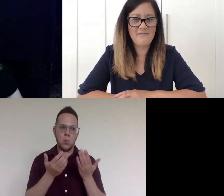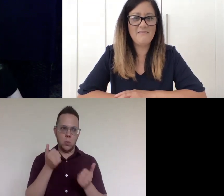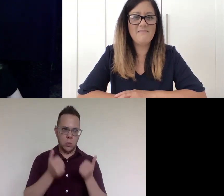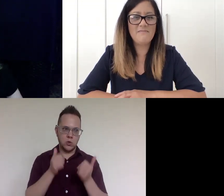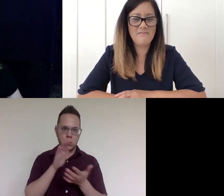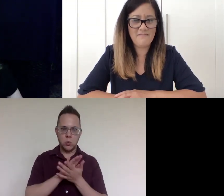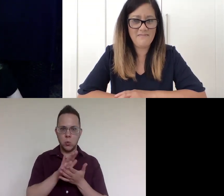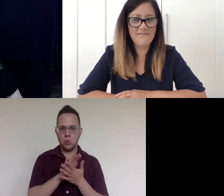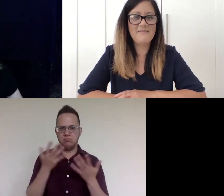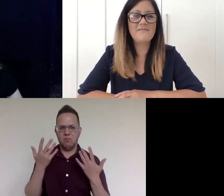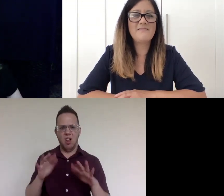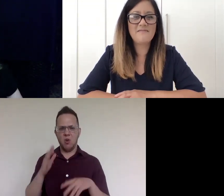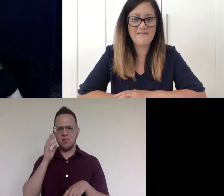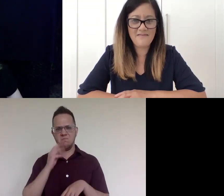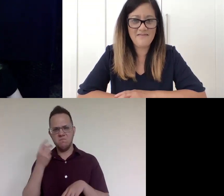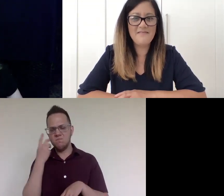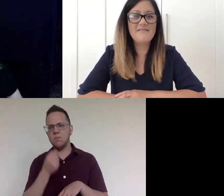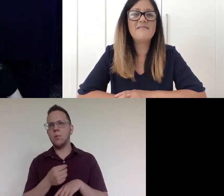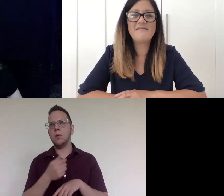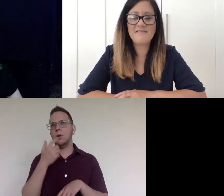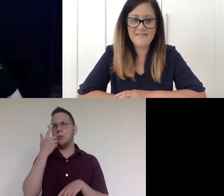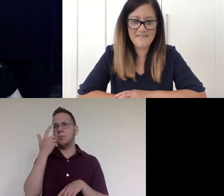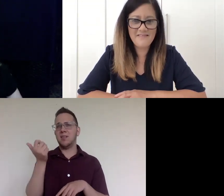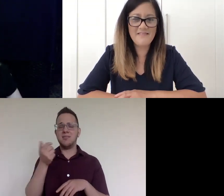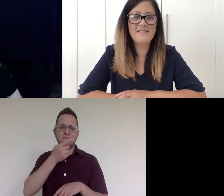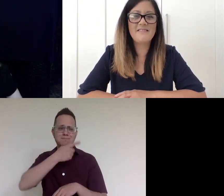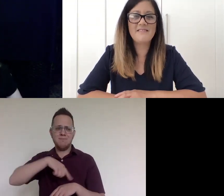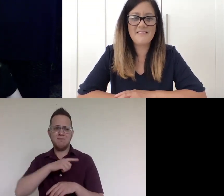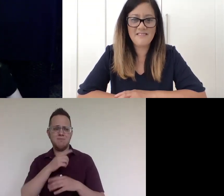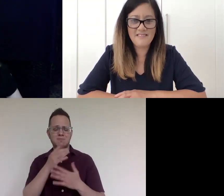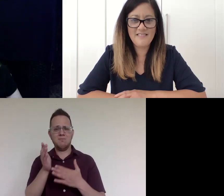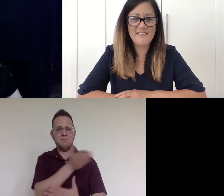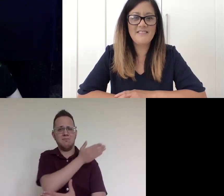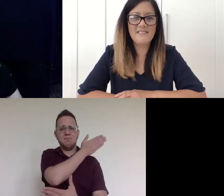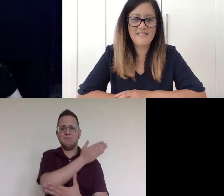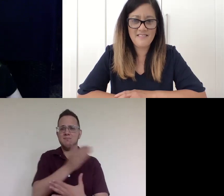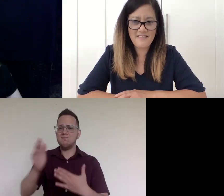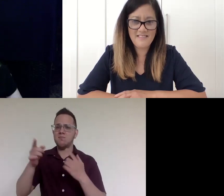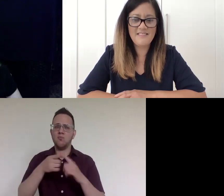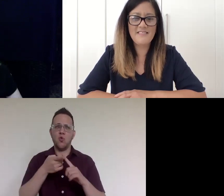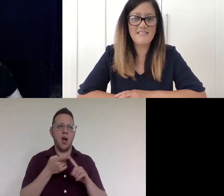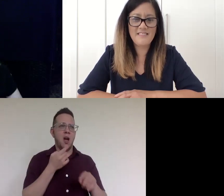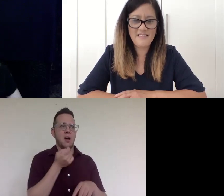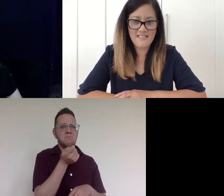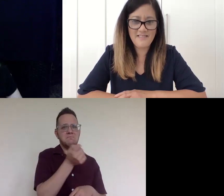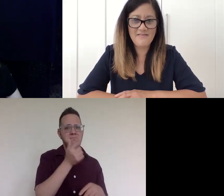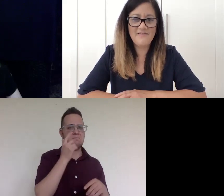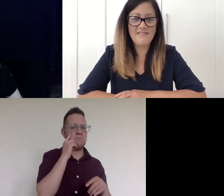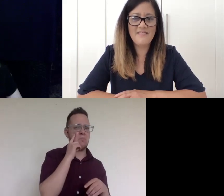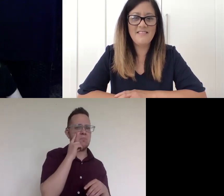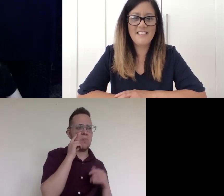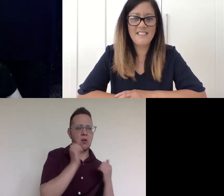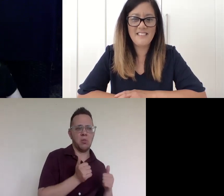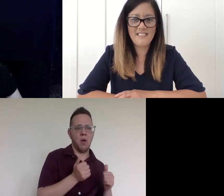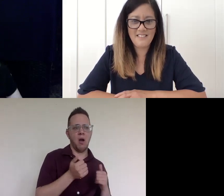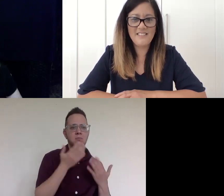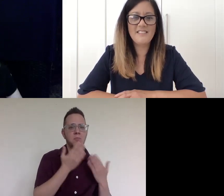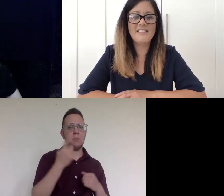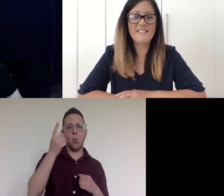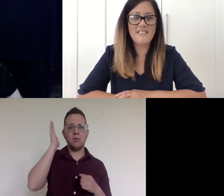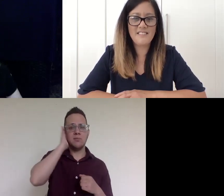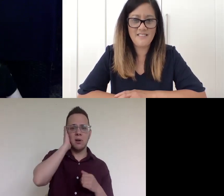Another thing that it can help you do is figure out which schools already have the experience with deaf students, because there are such a